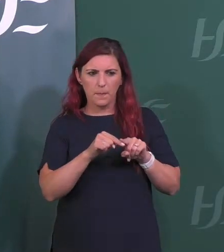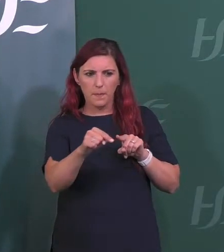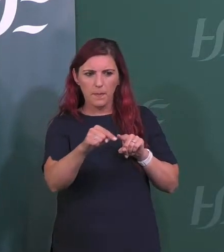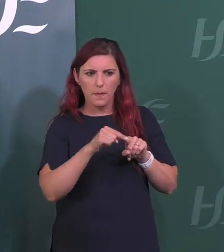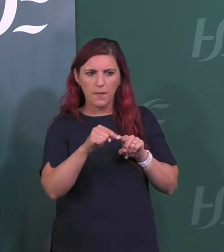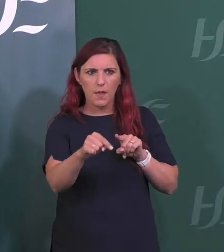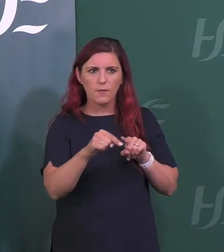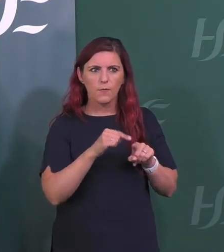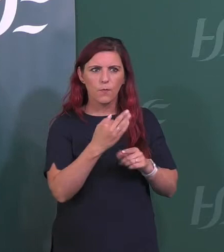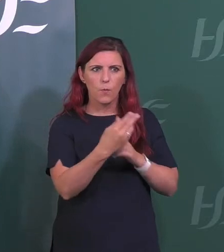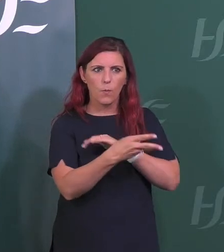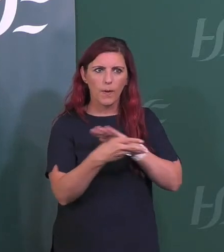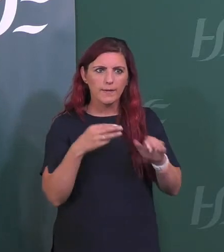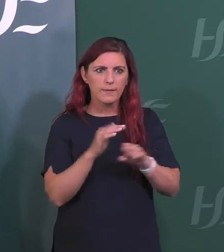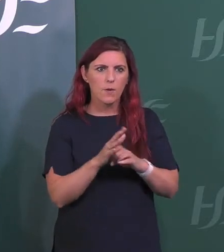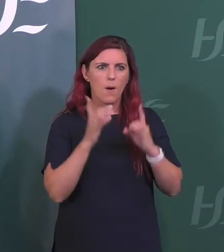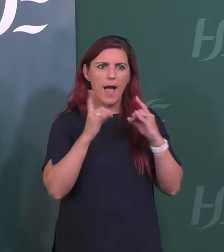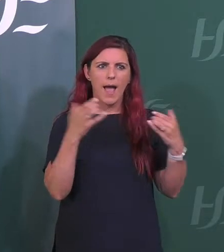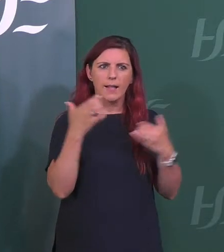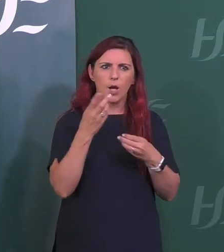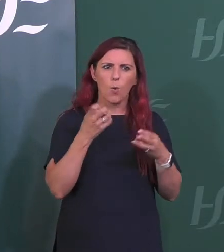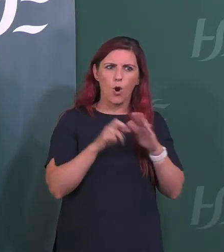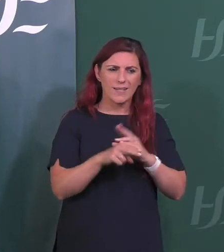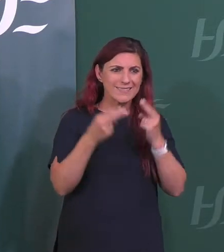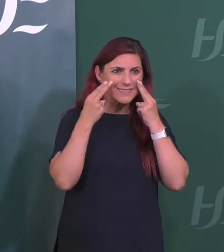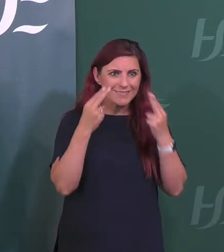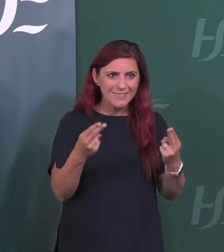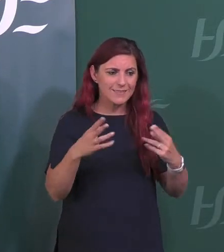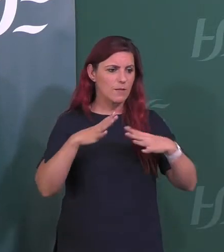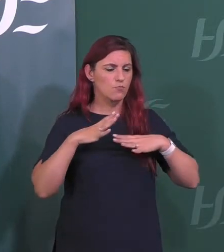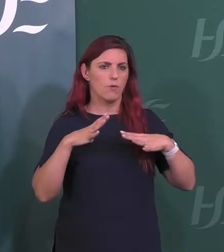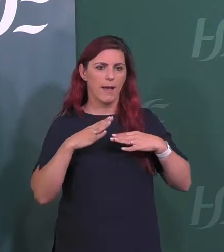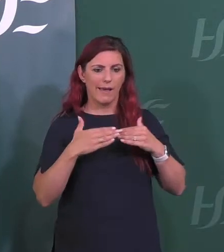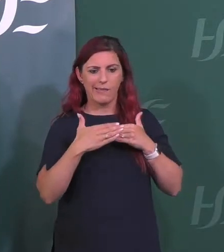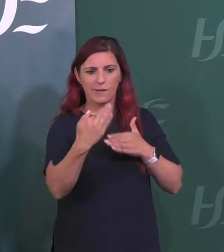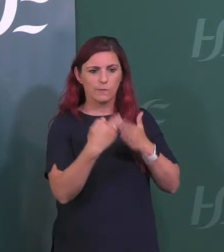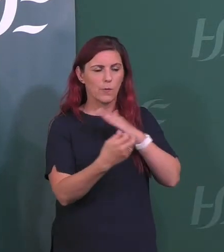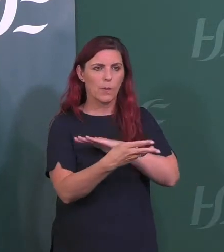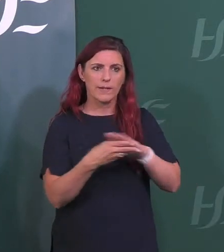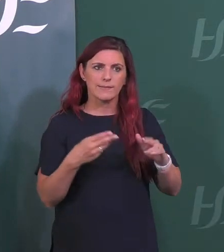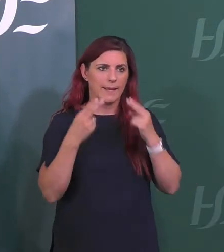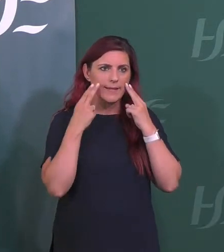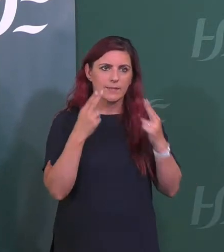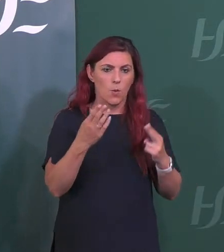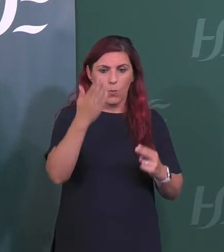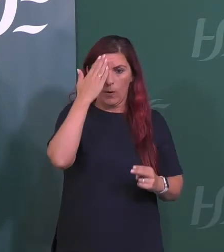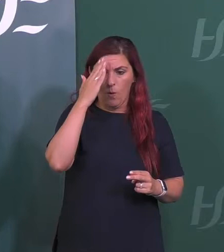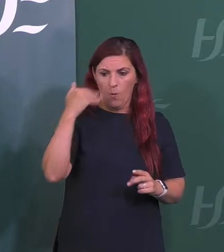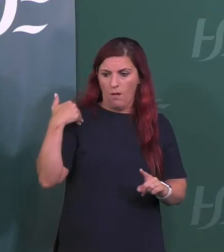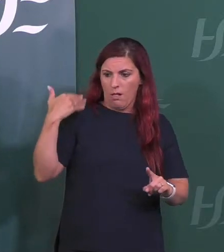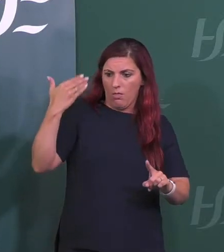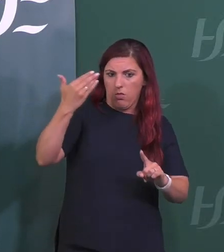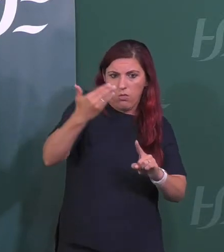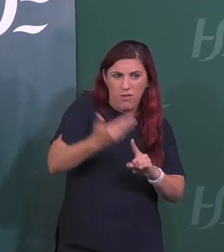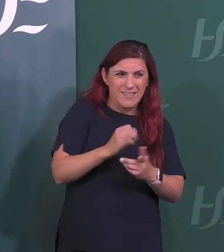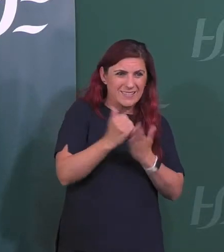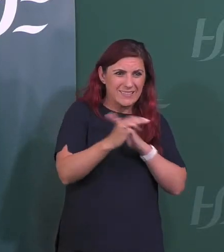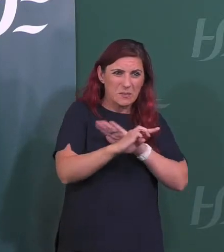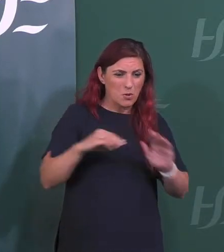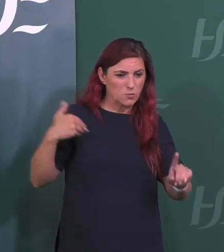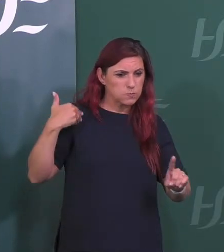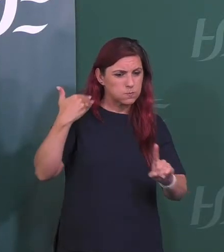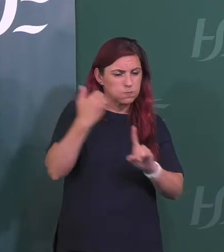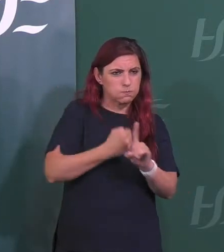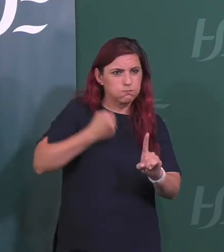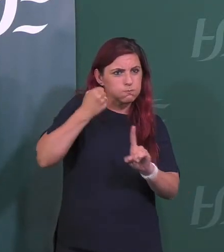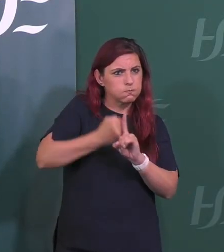exhausted healthcare workers do get a chance and get a break during the coming weeks. We know the impact it's had on them for the last 16 months,